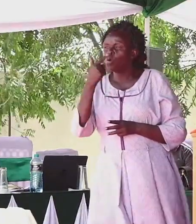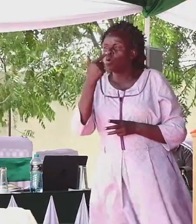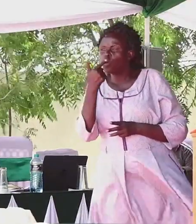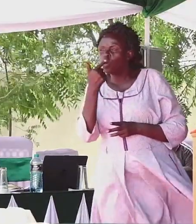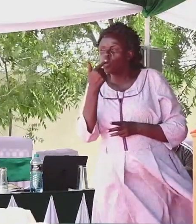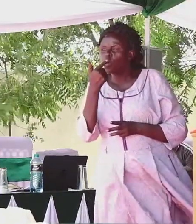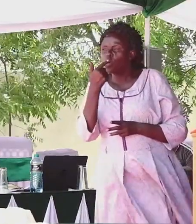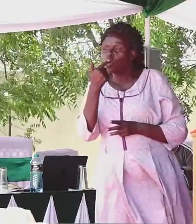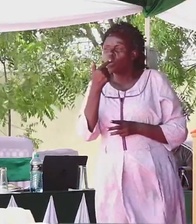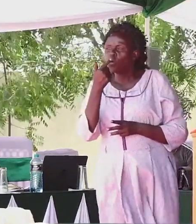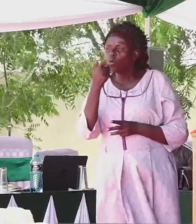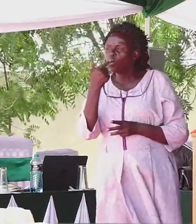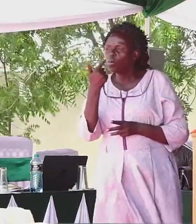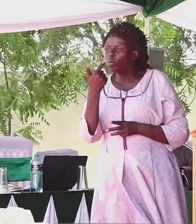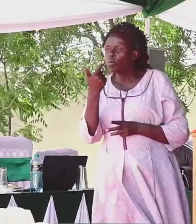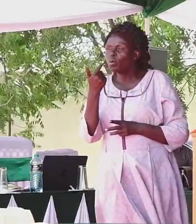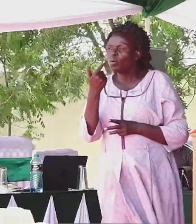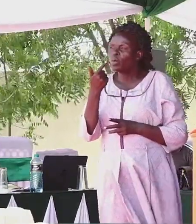MC has been